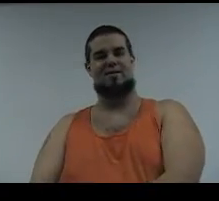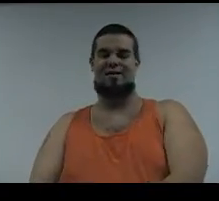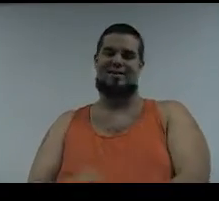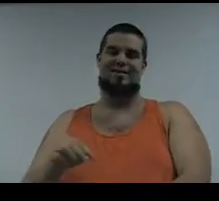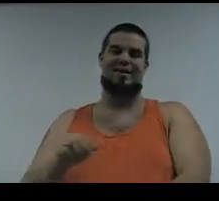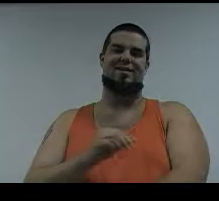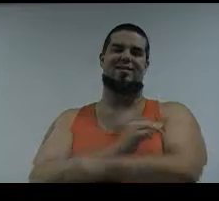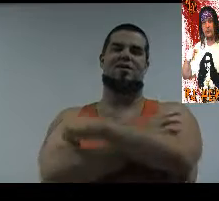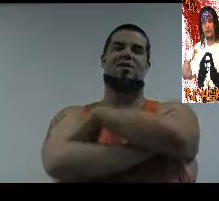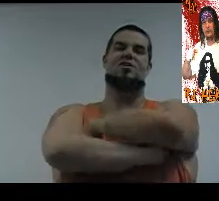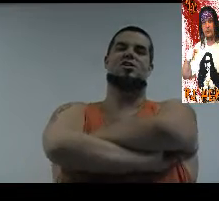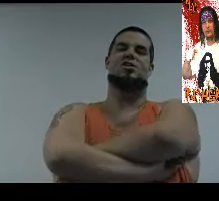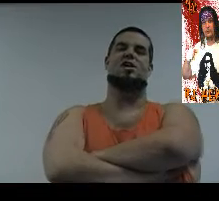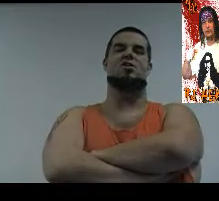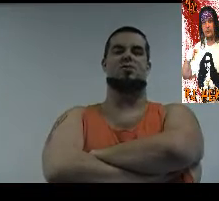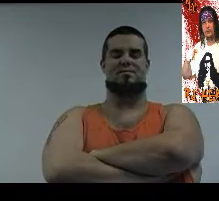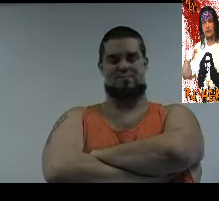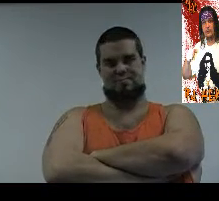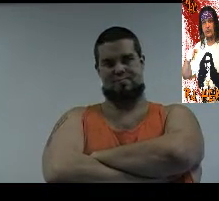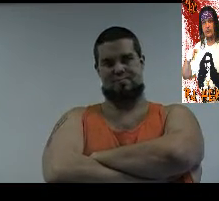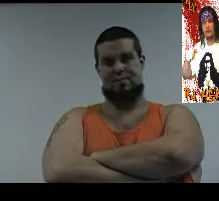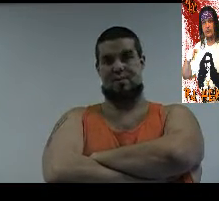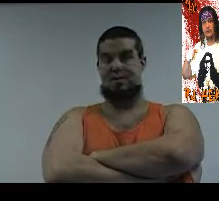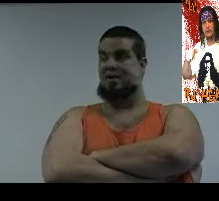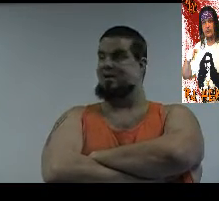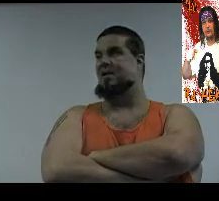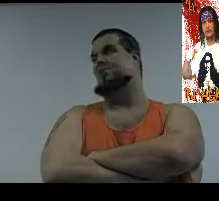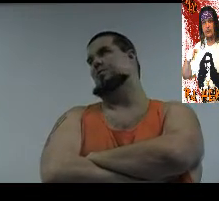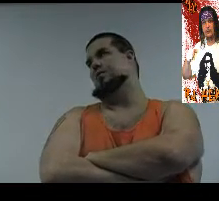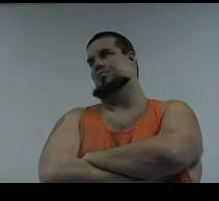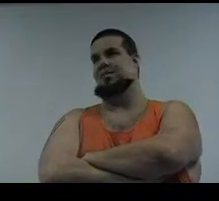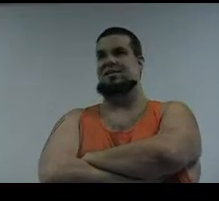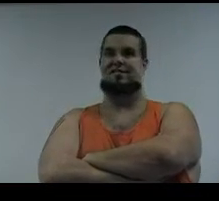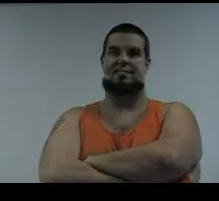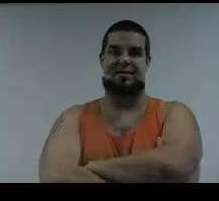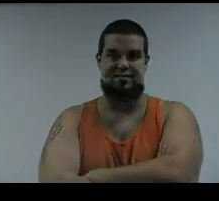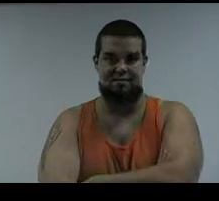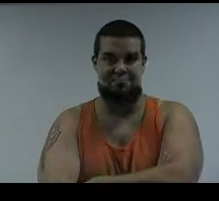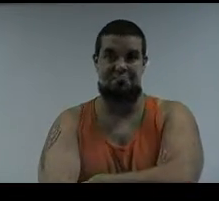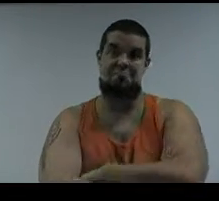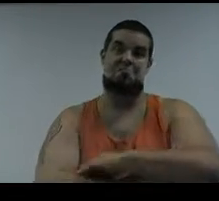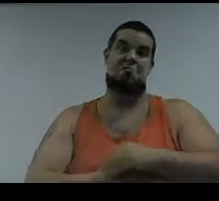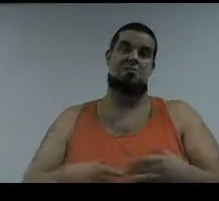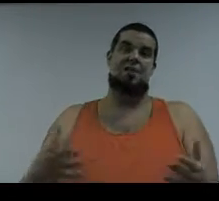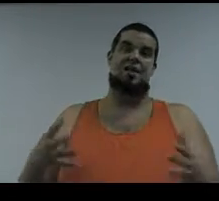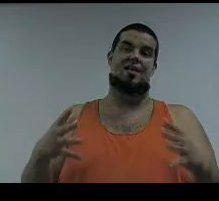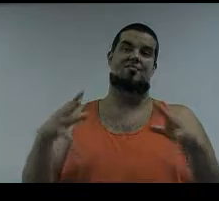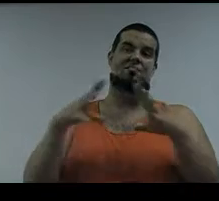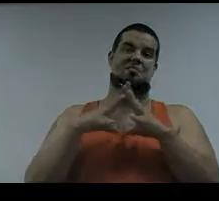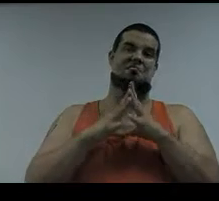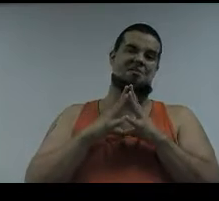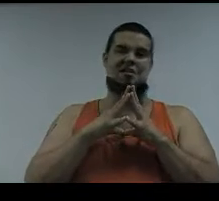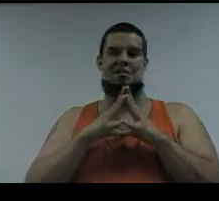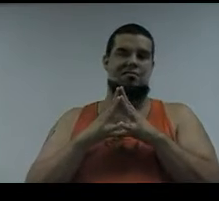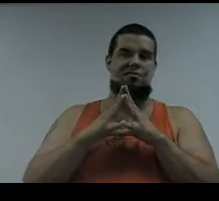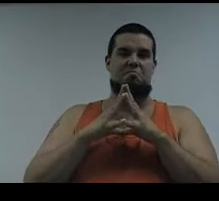taking on R.J. Hewitt. Now, you know, because it's Milestone, we got to have something a little different.